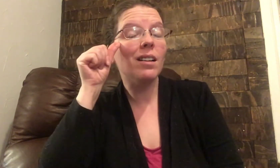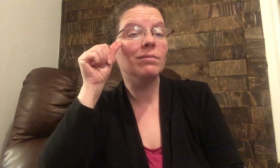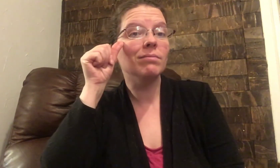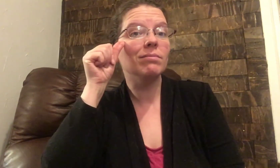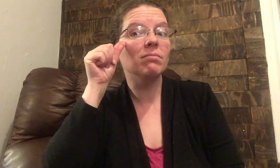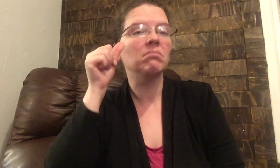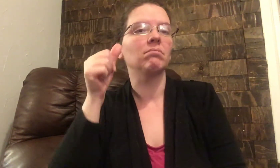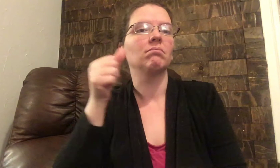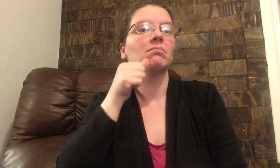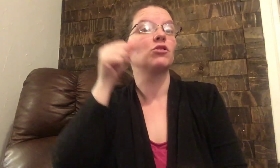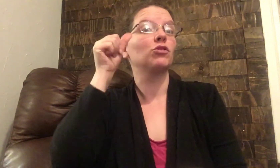Yesterday,